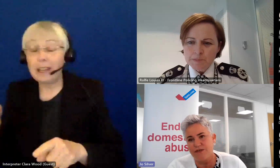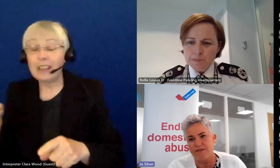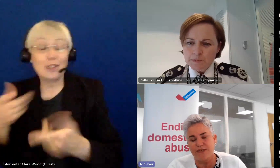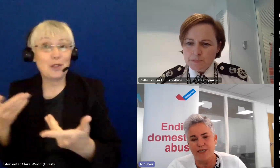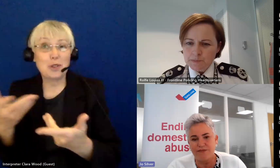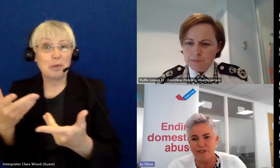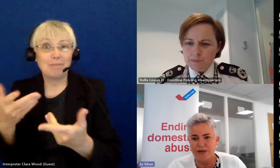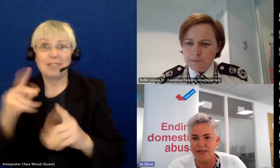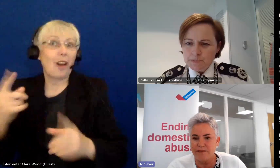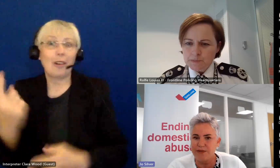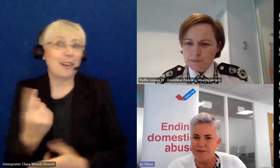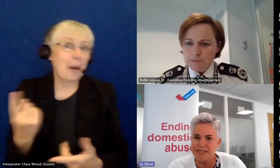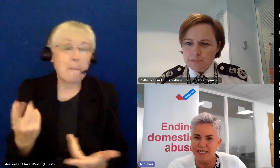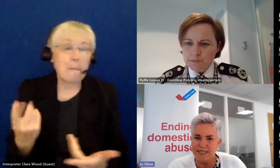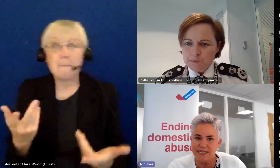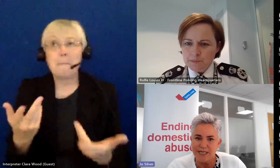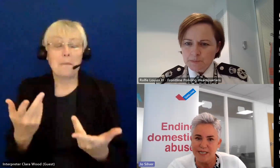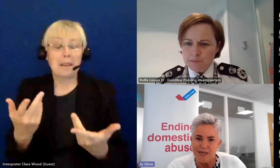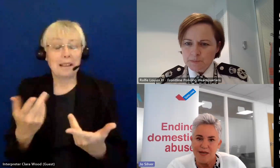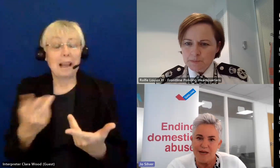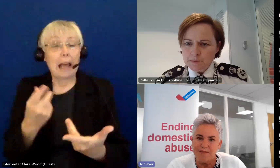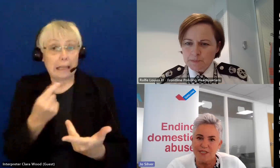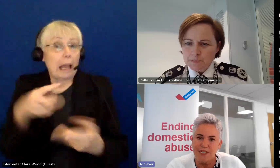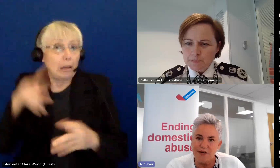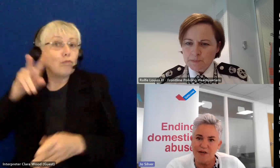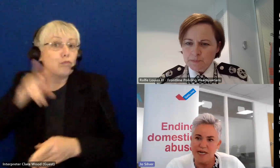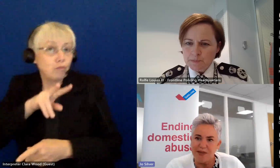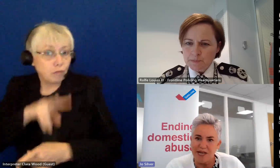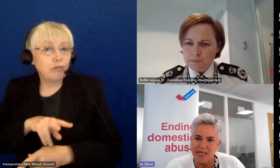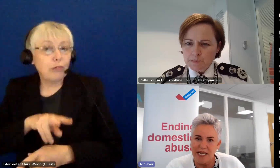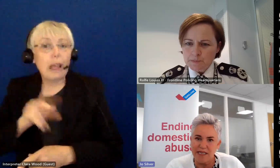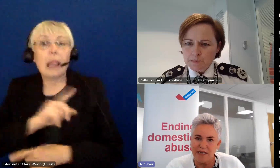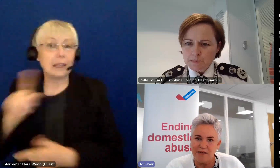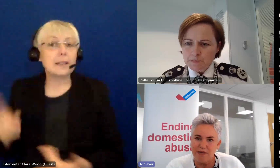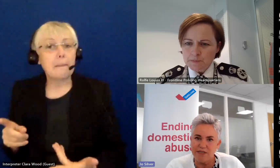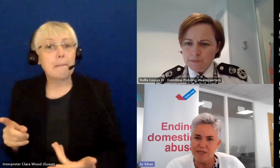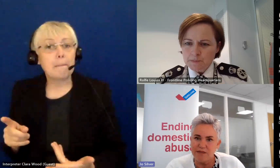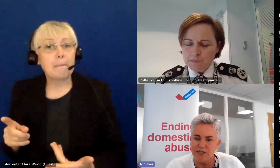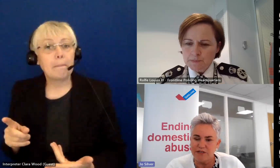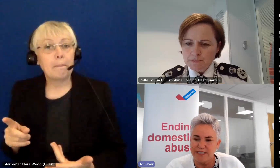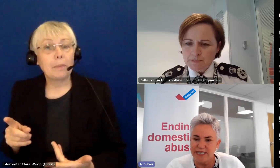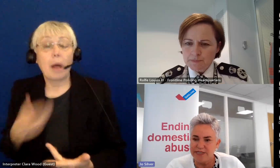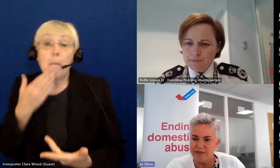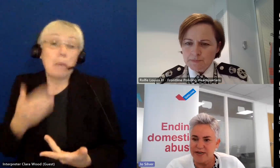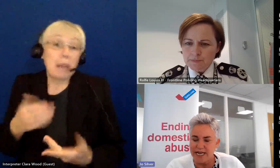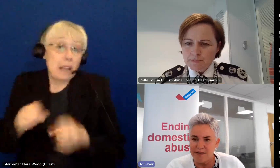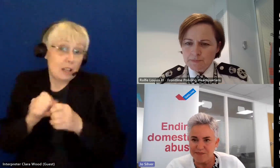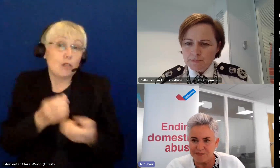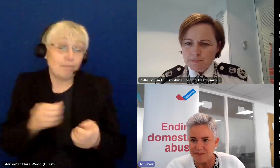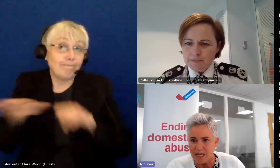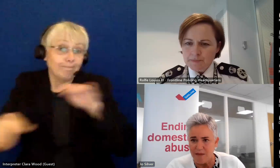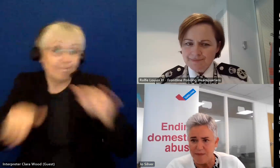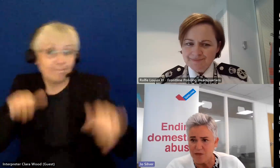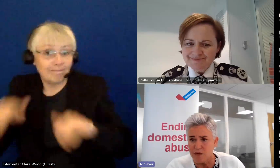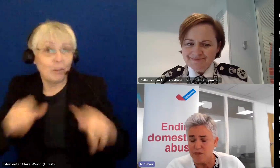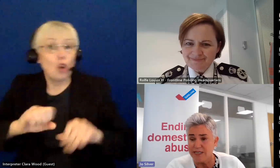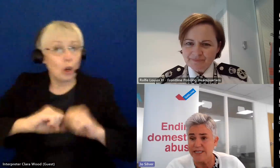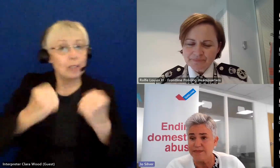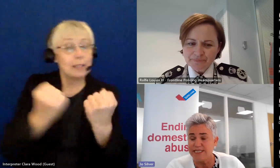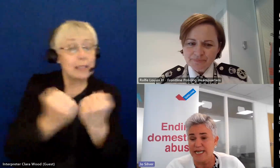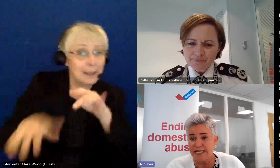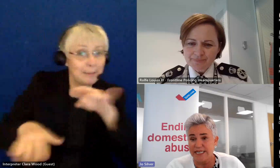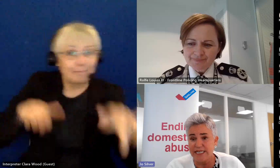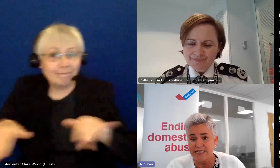shifts, whoever, for training purposes. So I think the majority of us are in. A big